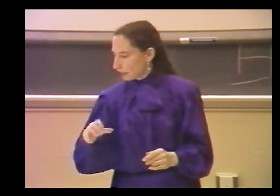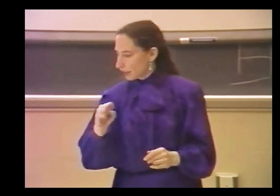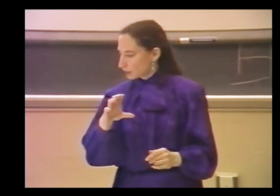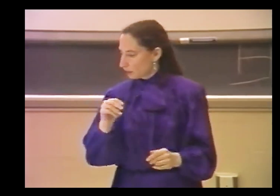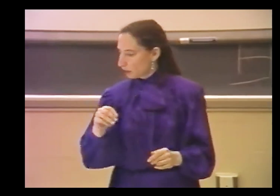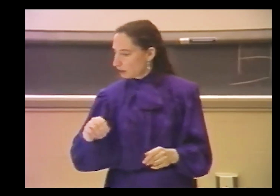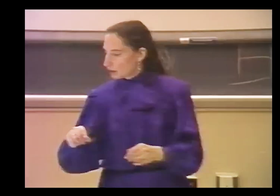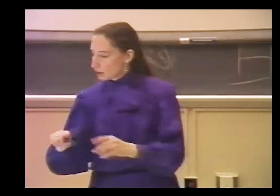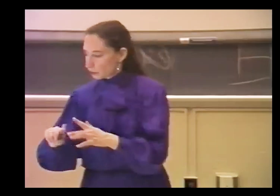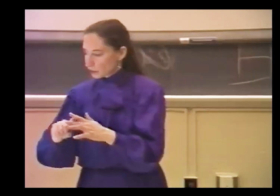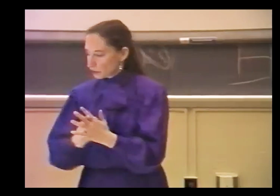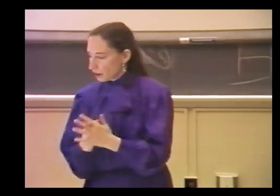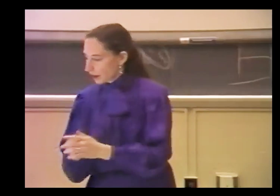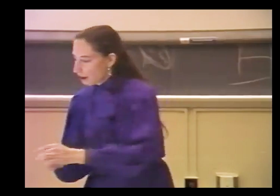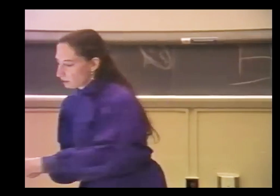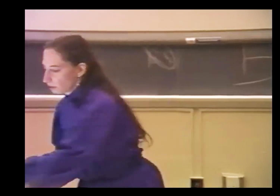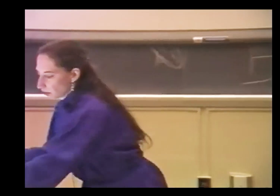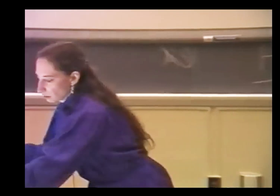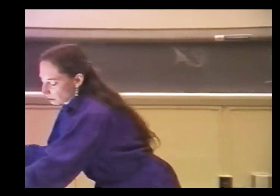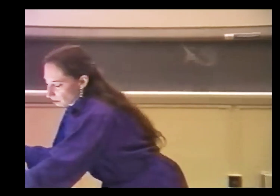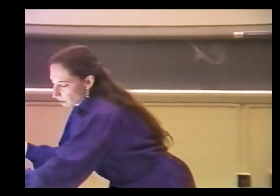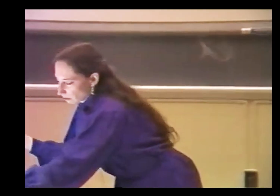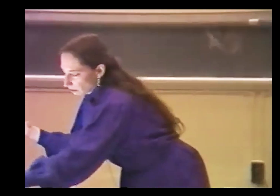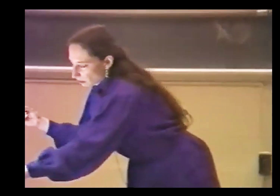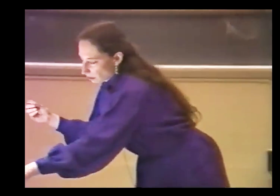Okay, so we start out,